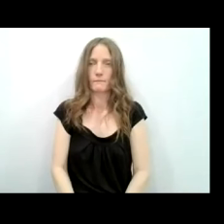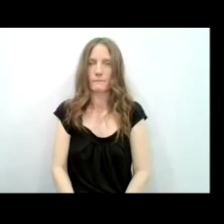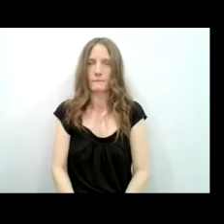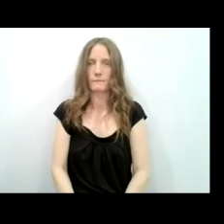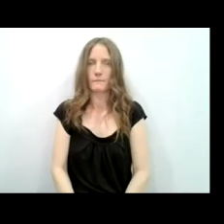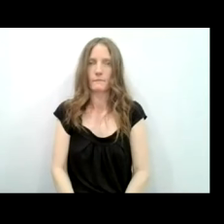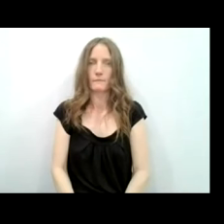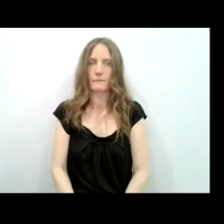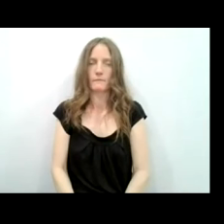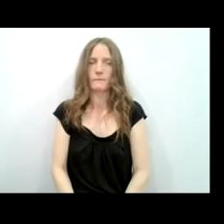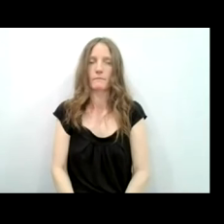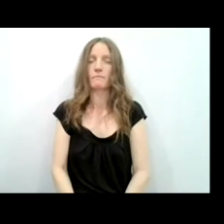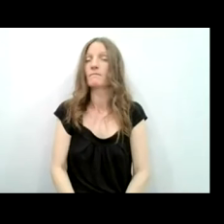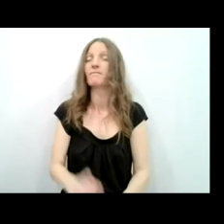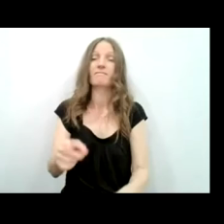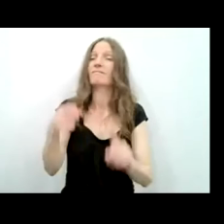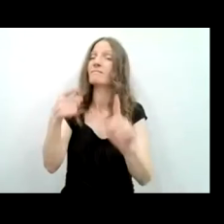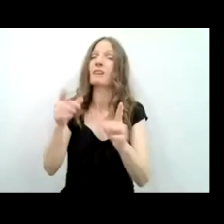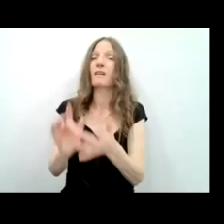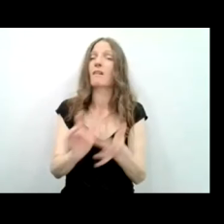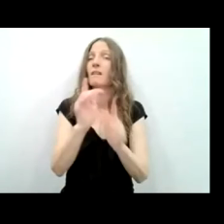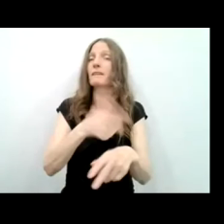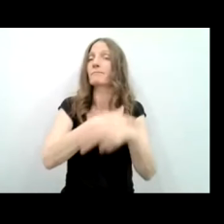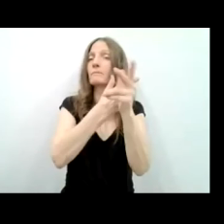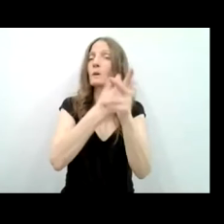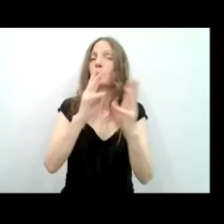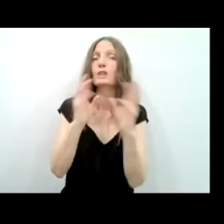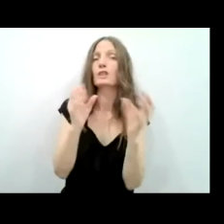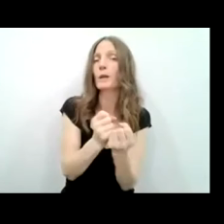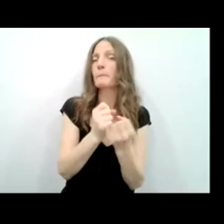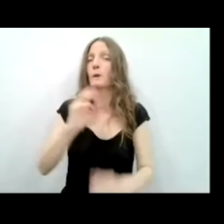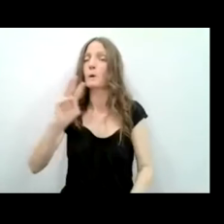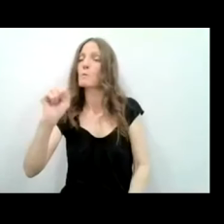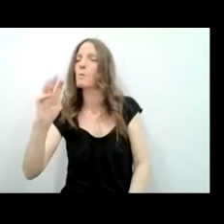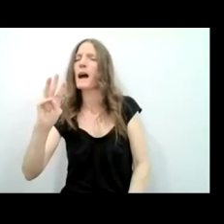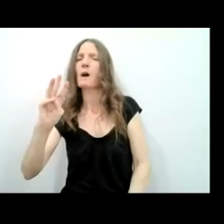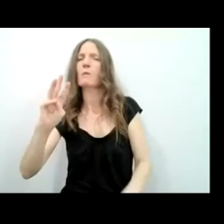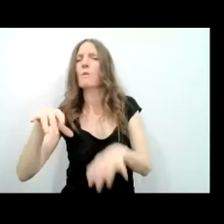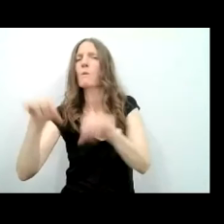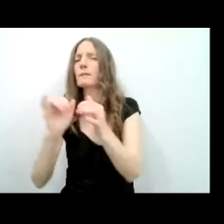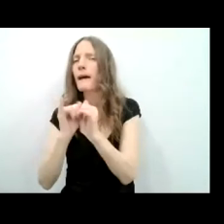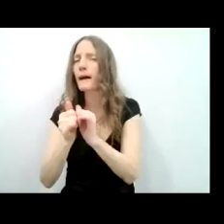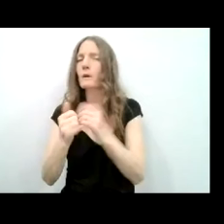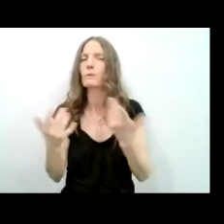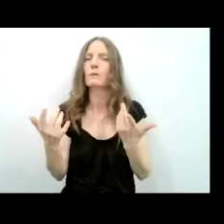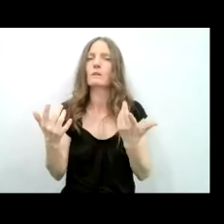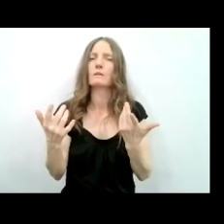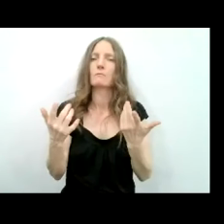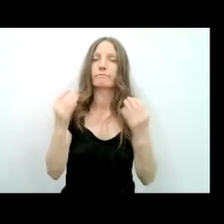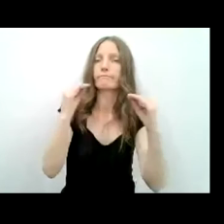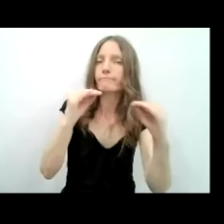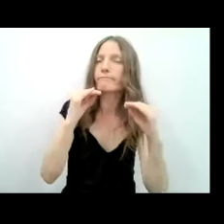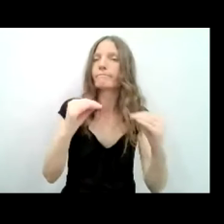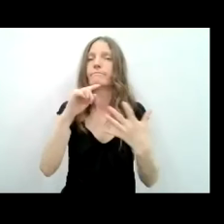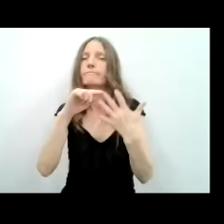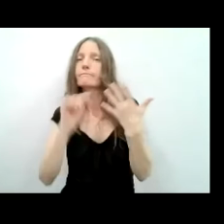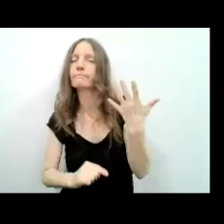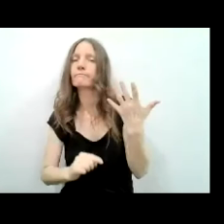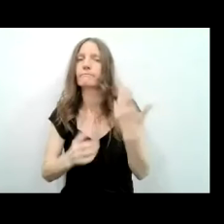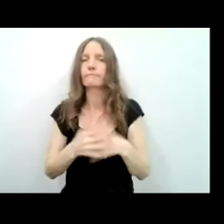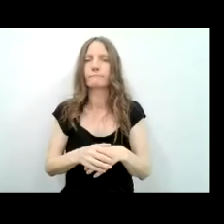how can we host remote workshops that wow, not just workshops, I mean sessions, lessons, just generally gatherings of